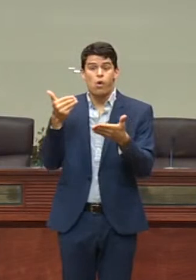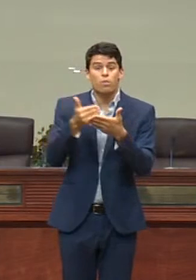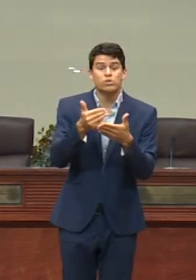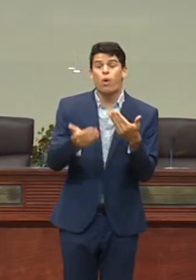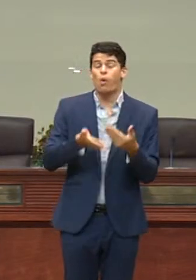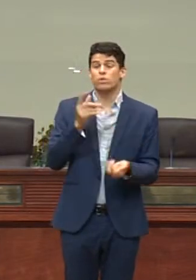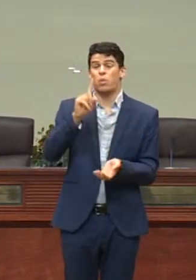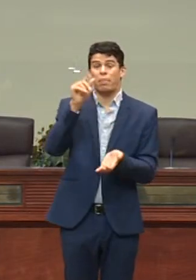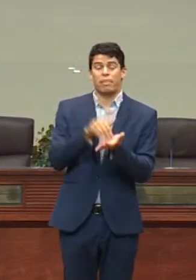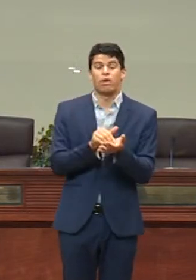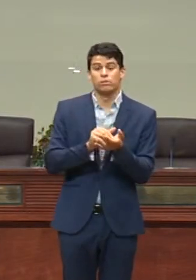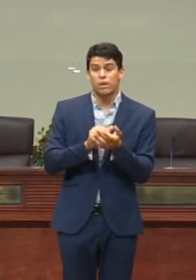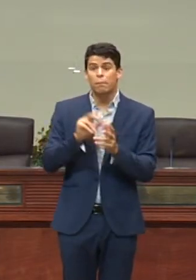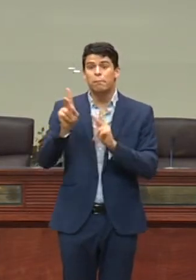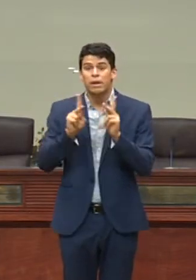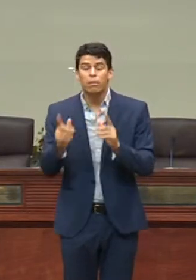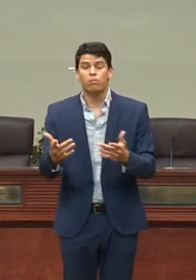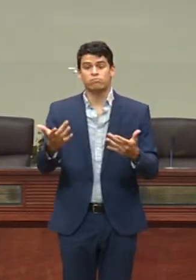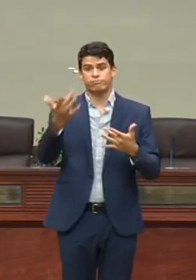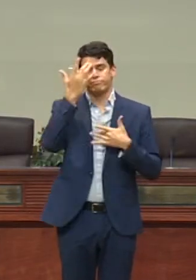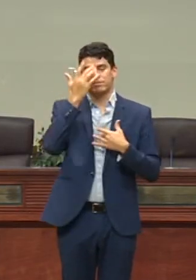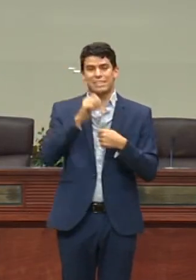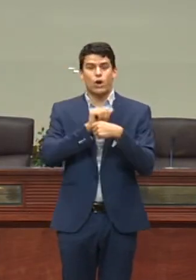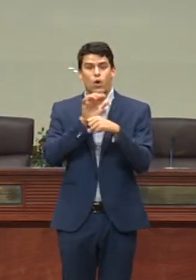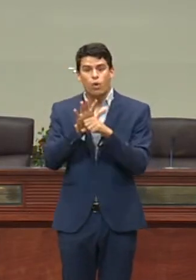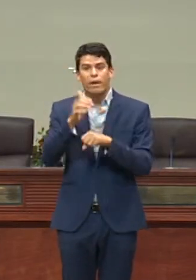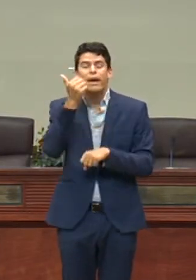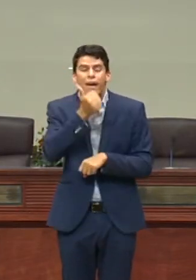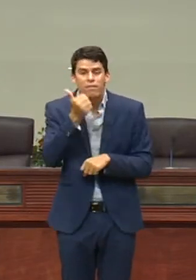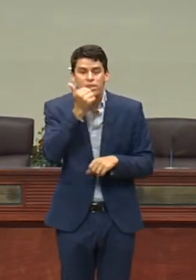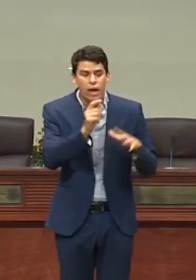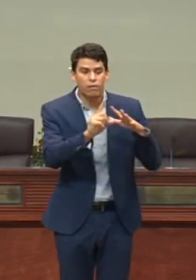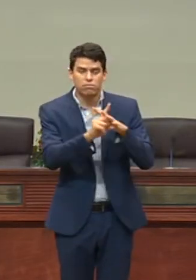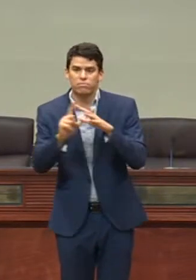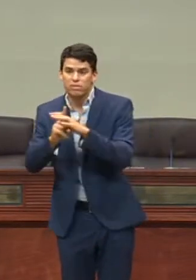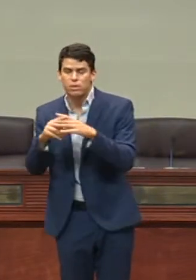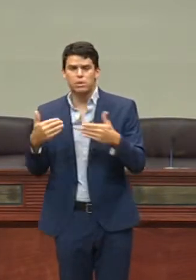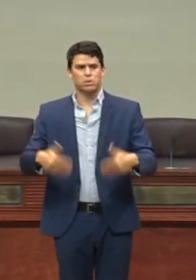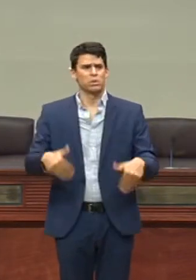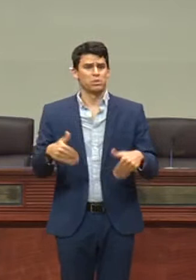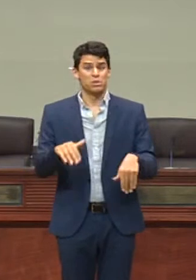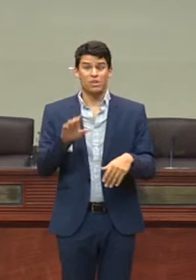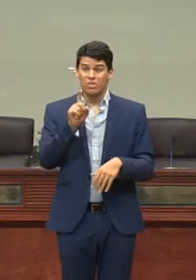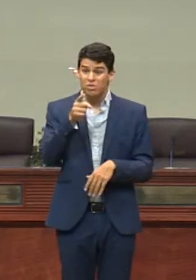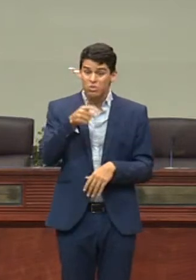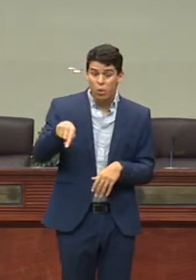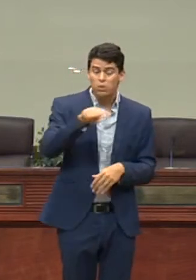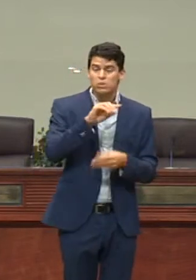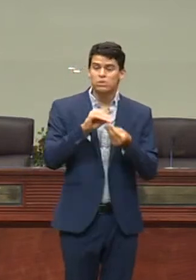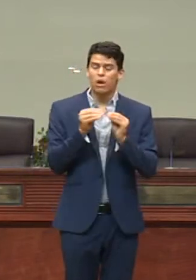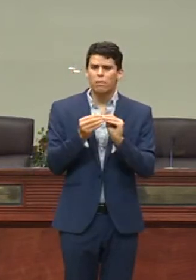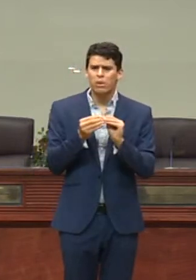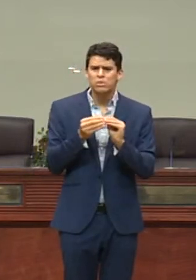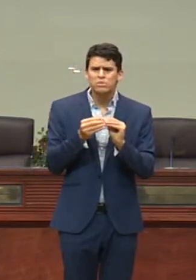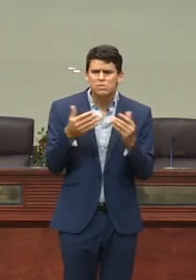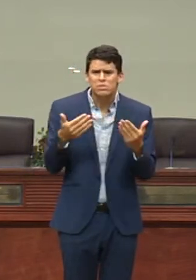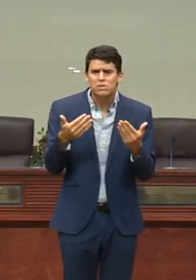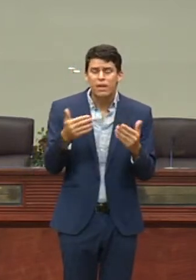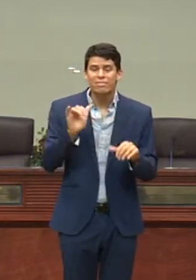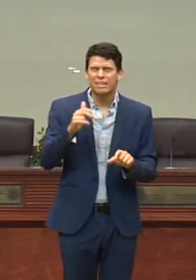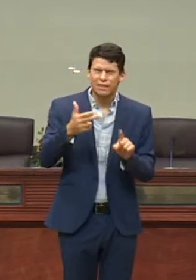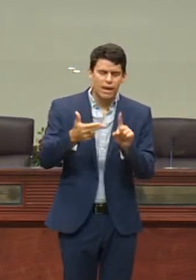cases in Orange County daily. Those are the numbers we saw at the highest